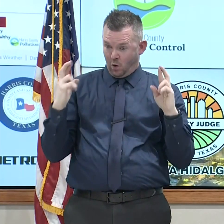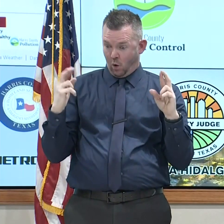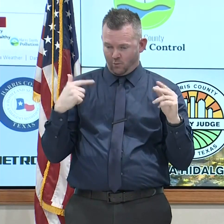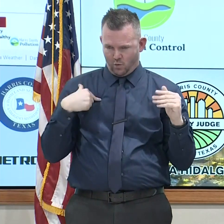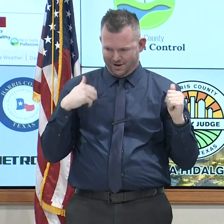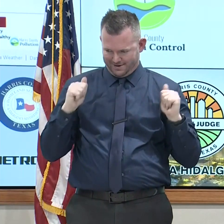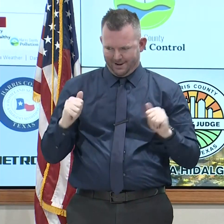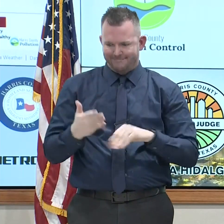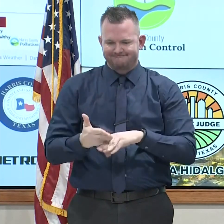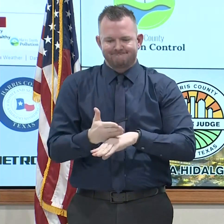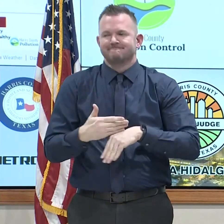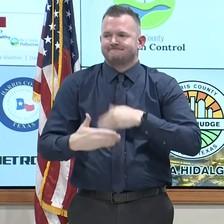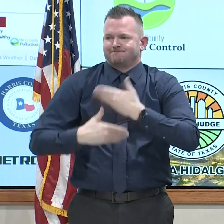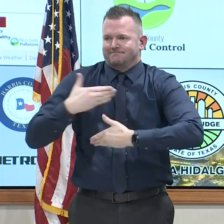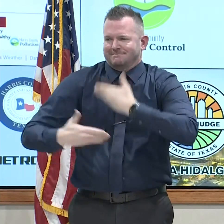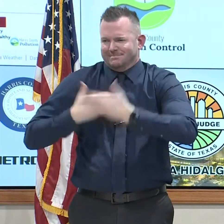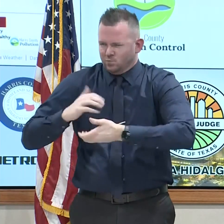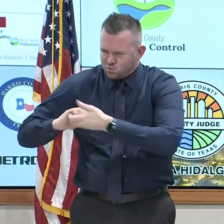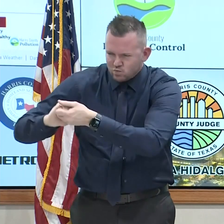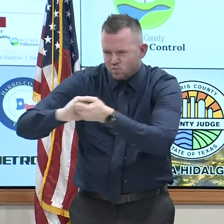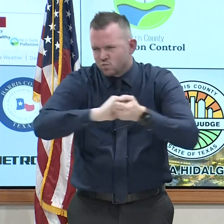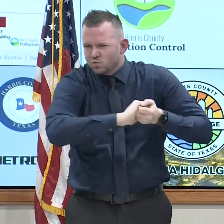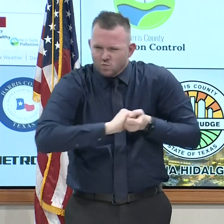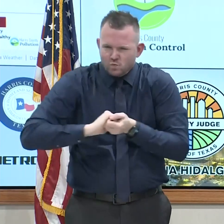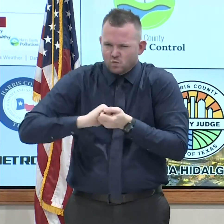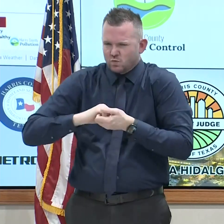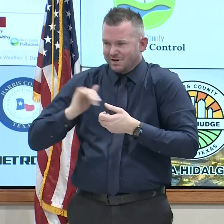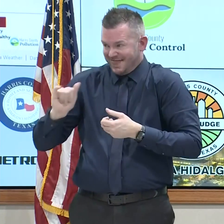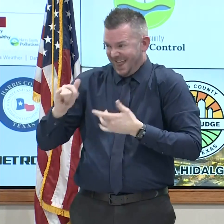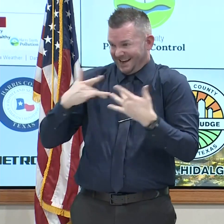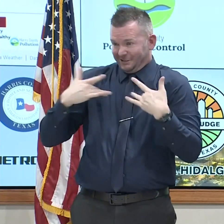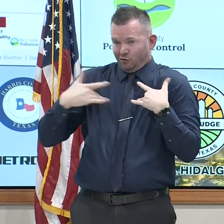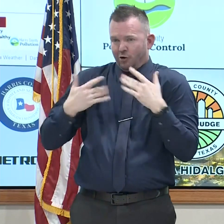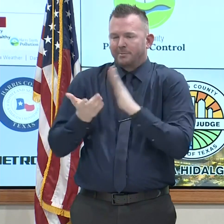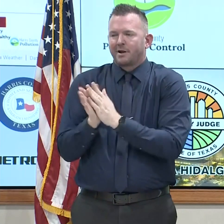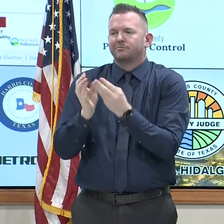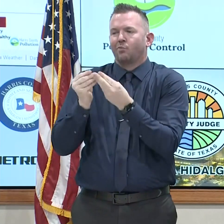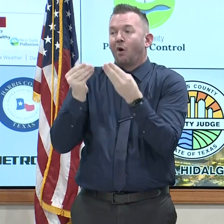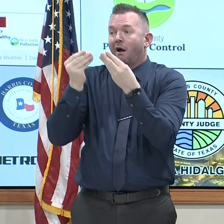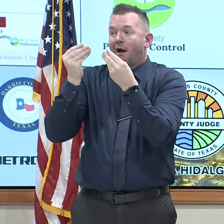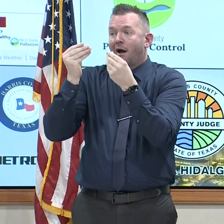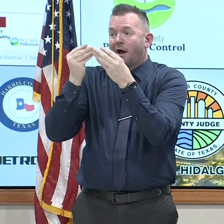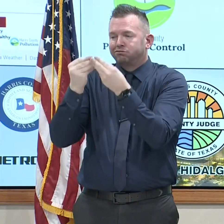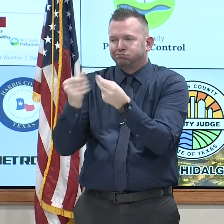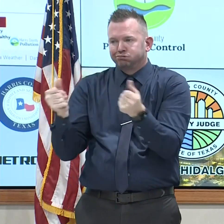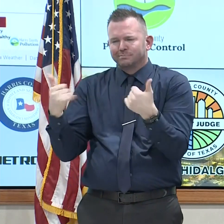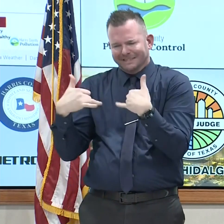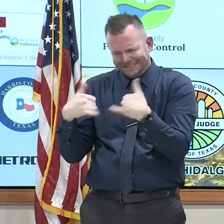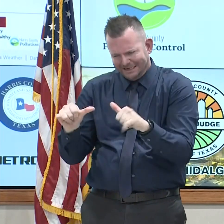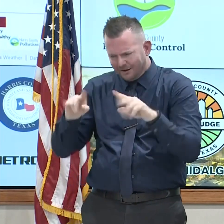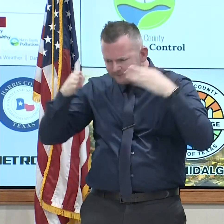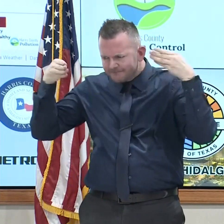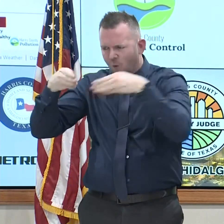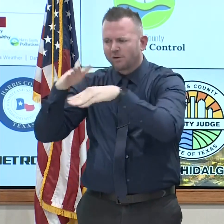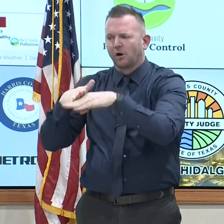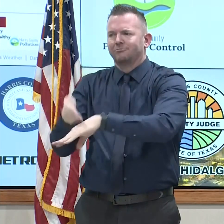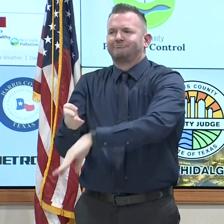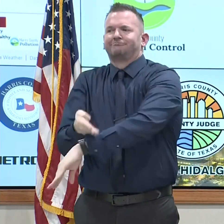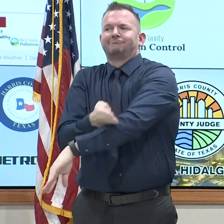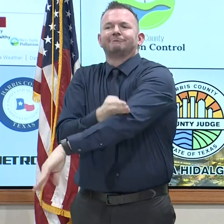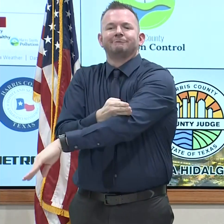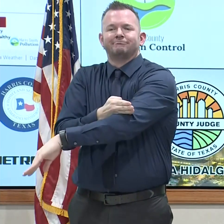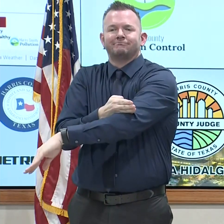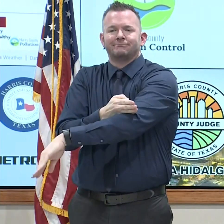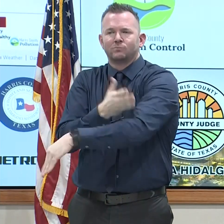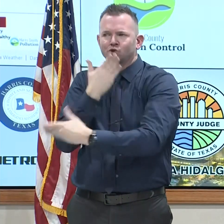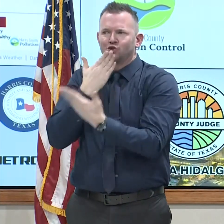needs and their concerns, we continue to work on a creative approach. I look forward to future conversations on environmental